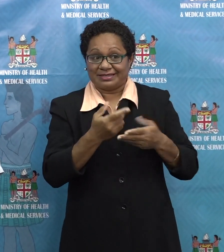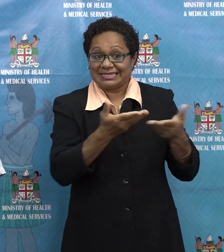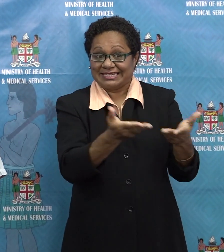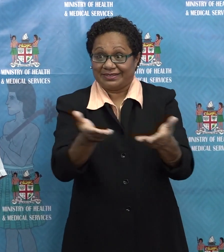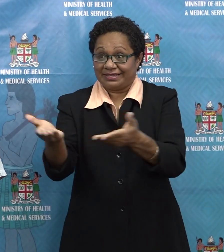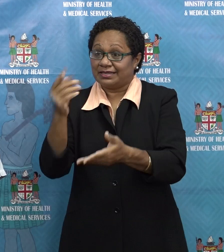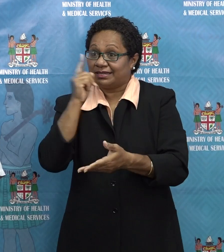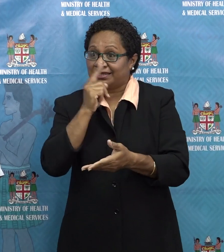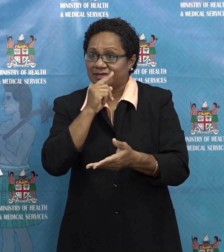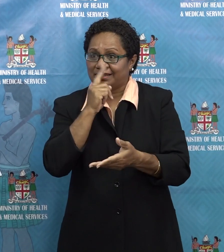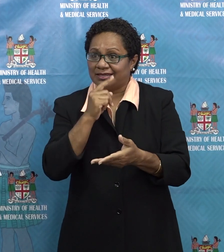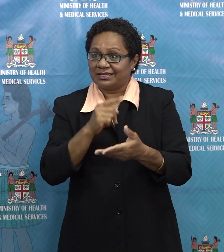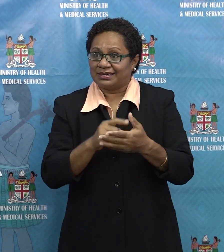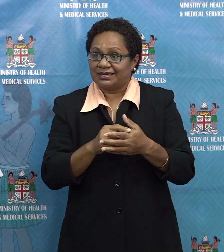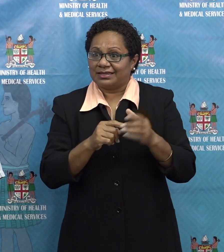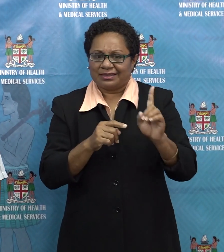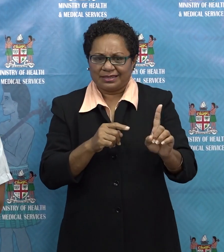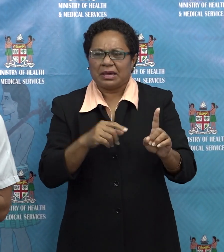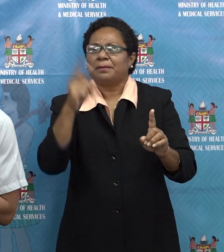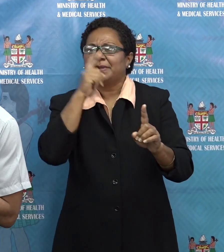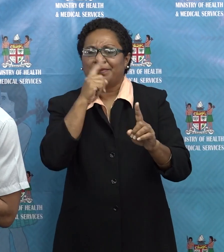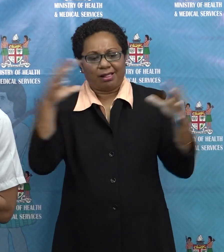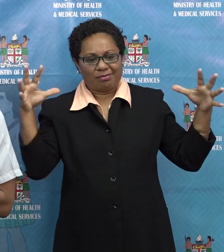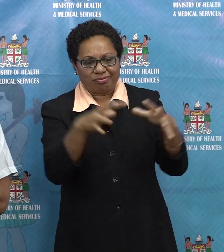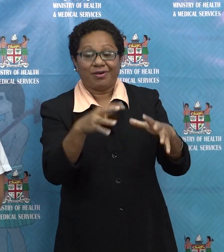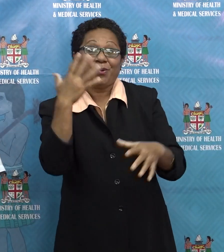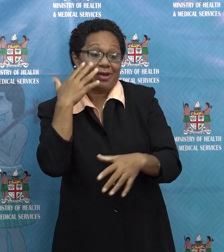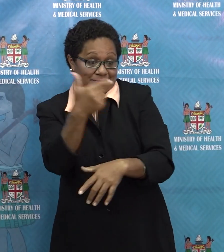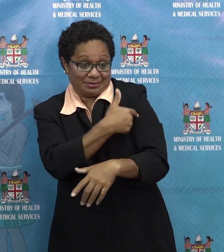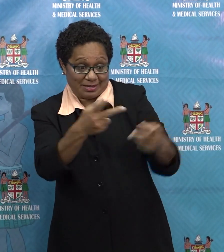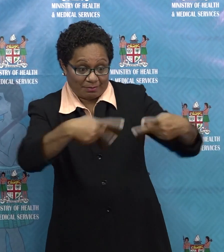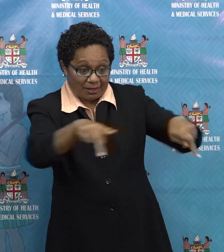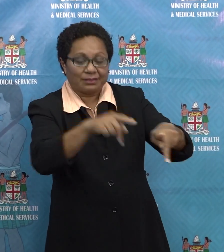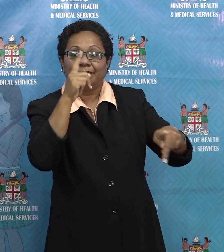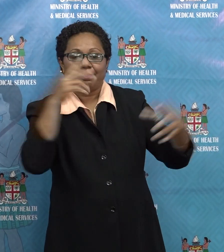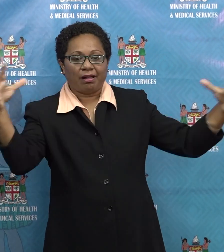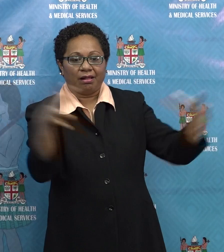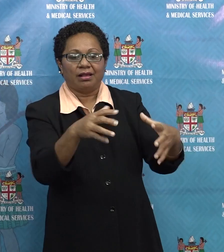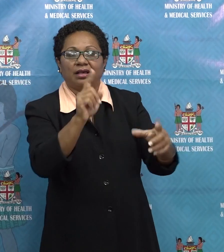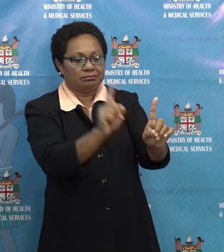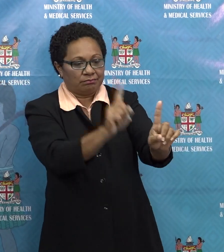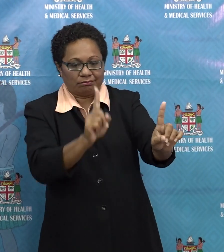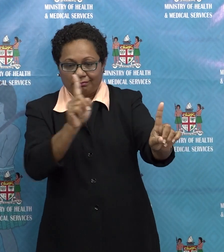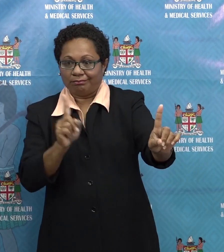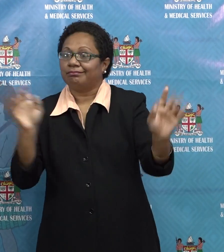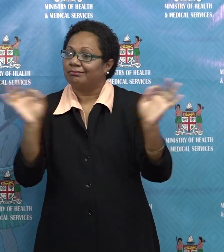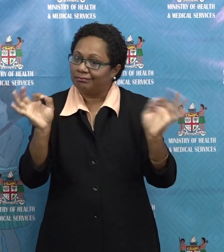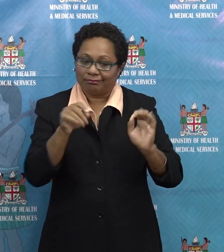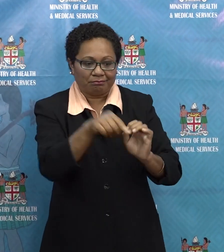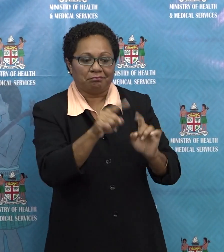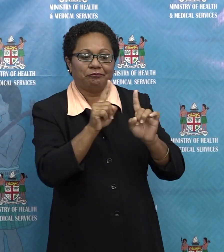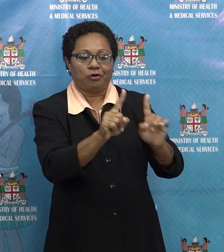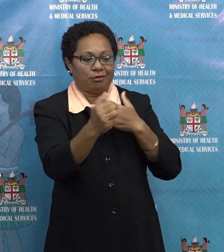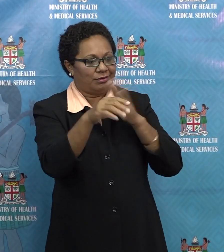that, was attracting a lot of crowds, and that it looked like there weren't very much by way of crowd control or